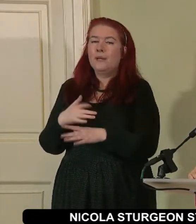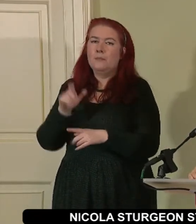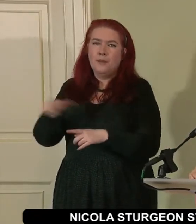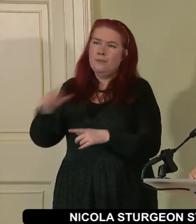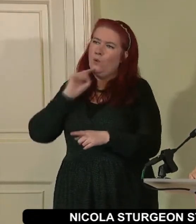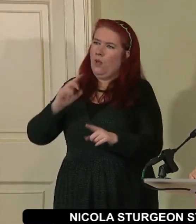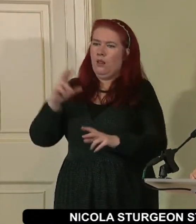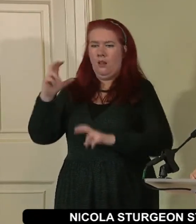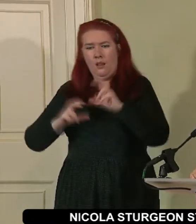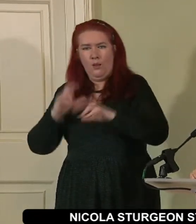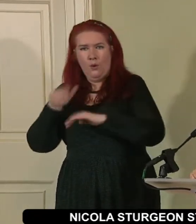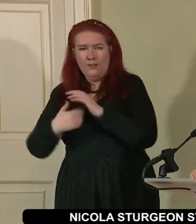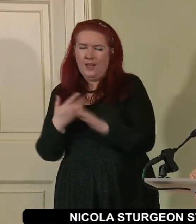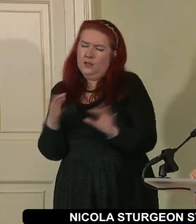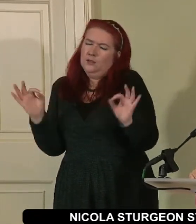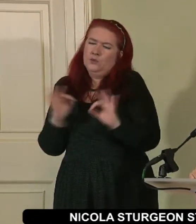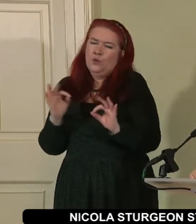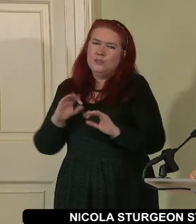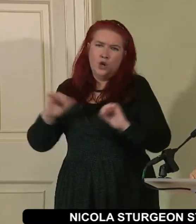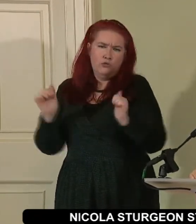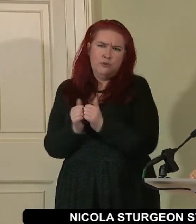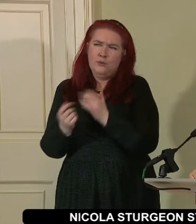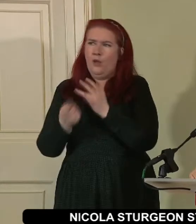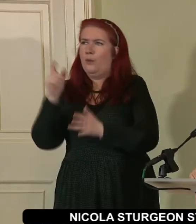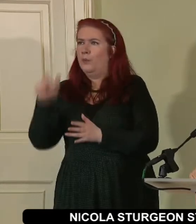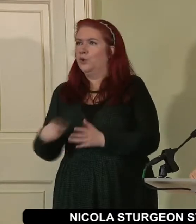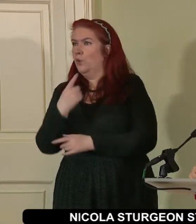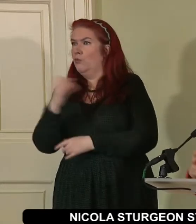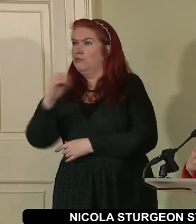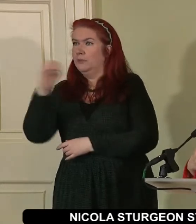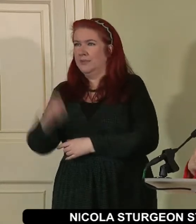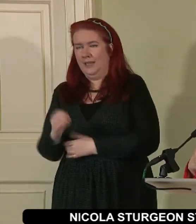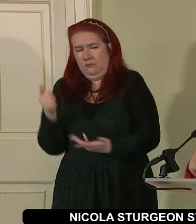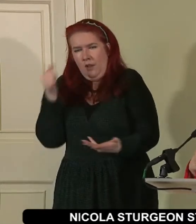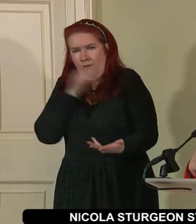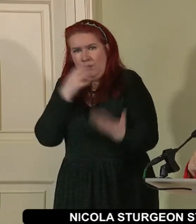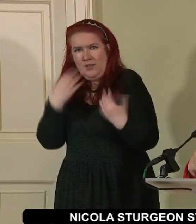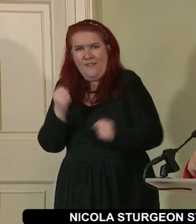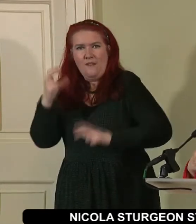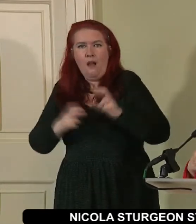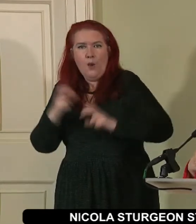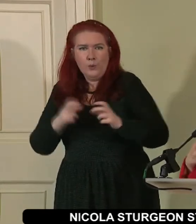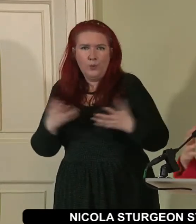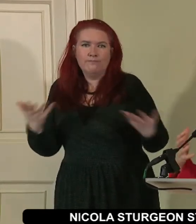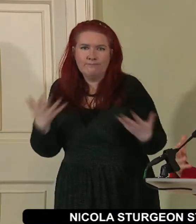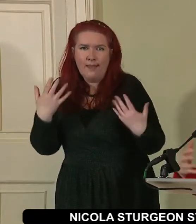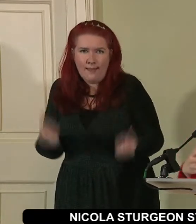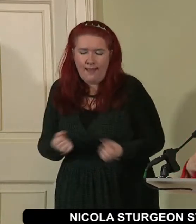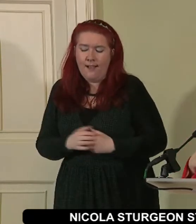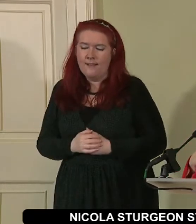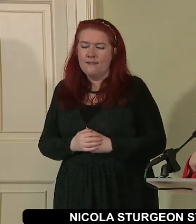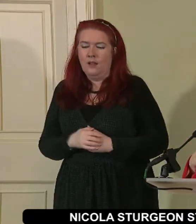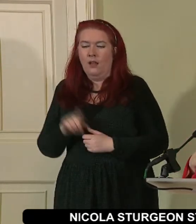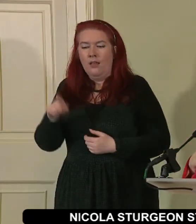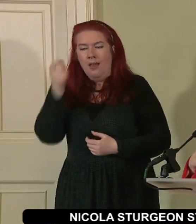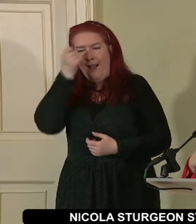you on, because nobody agrees with any other person 100%. And that concept